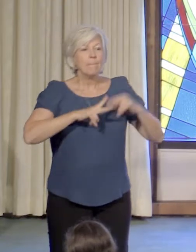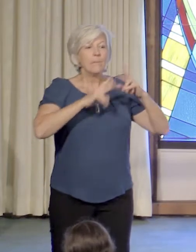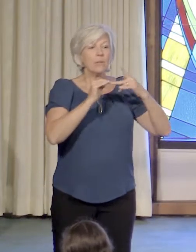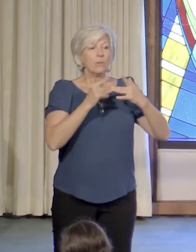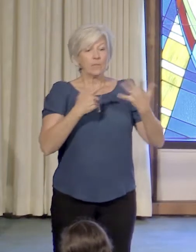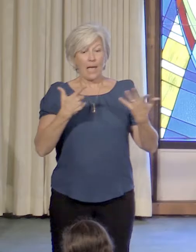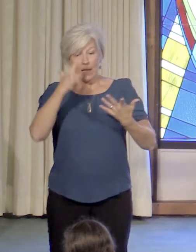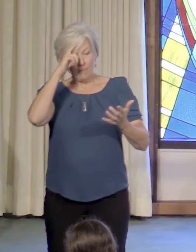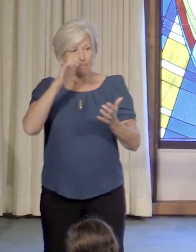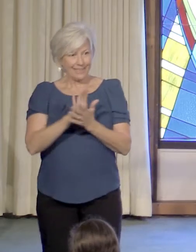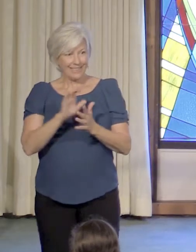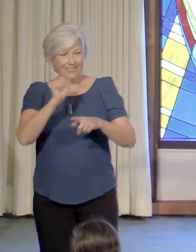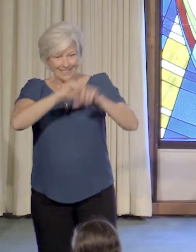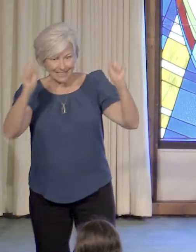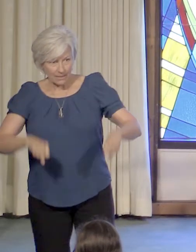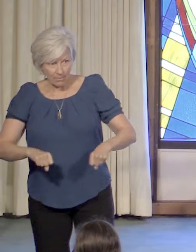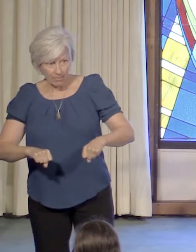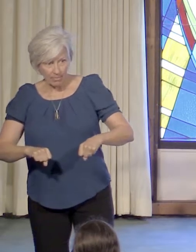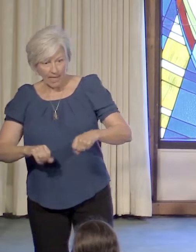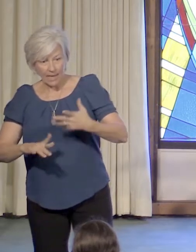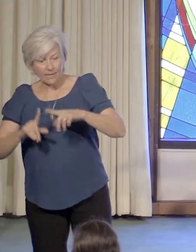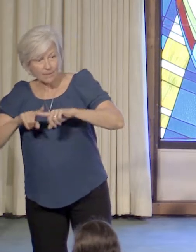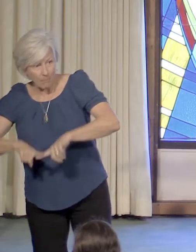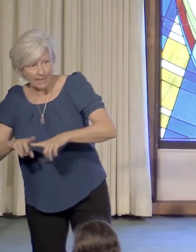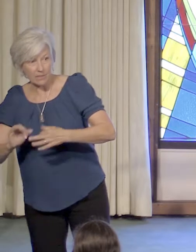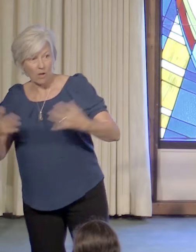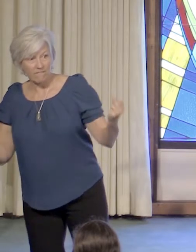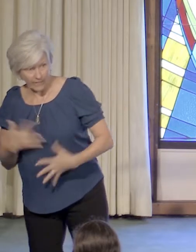fear, which leads to suffering, according to Yoda.